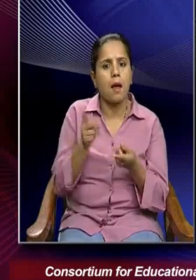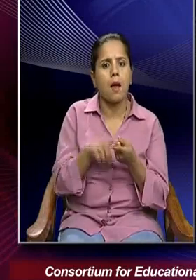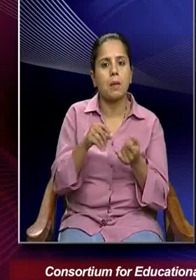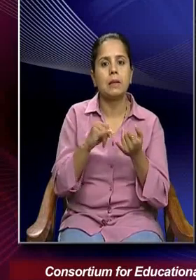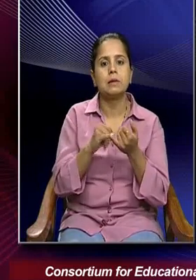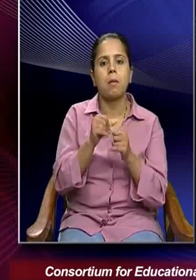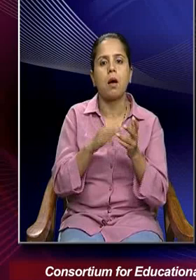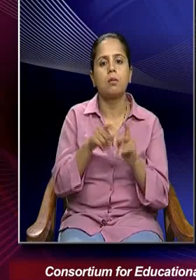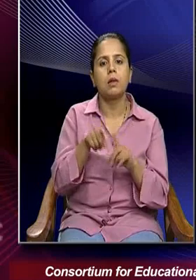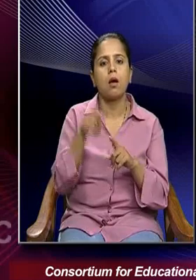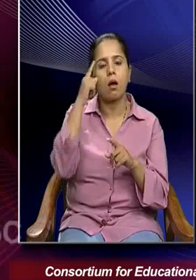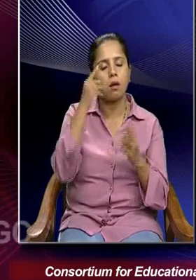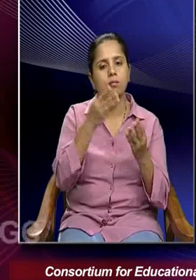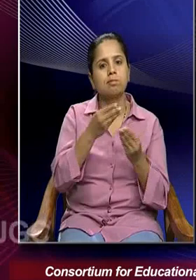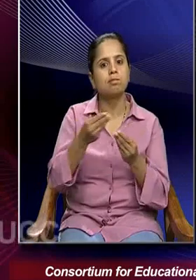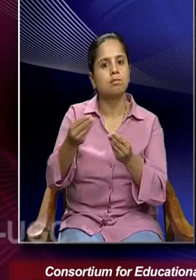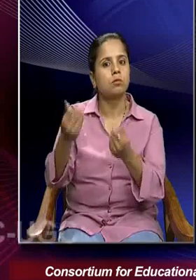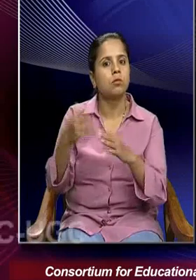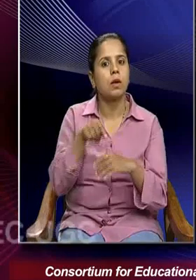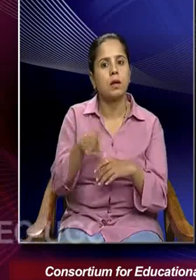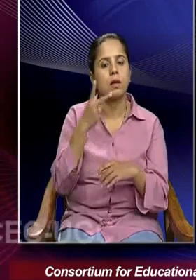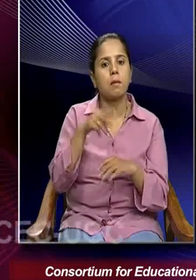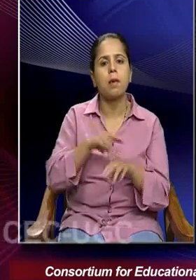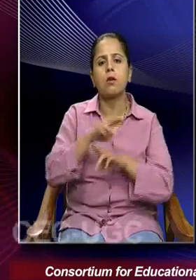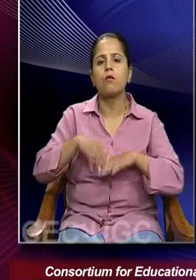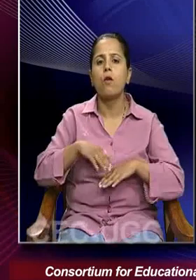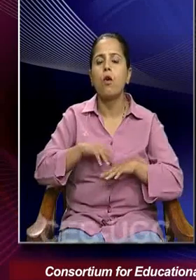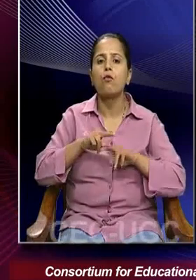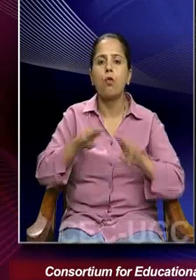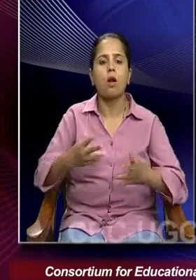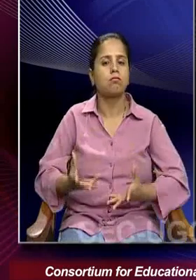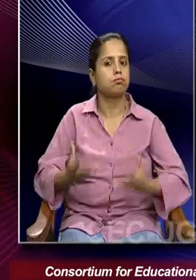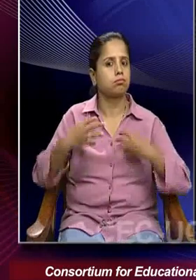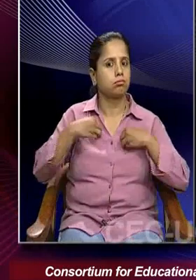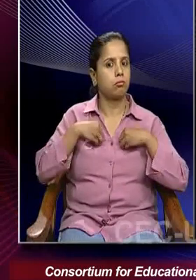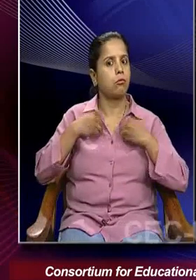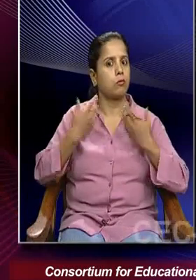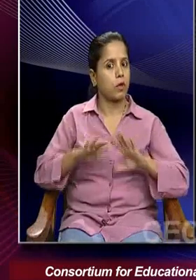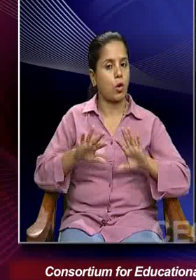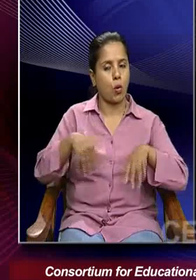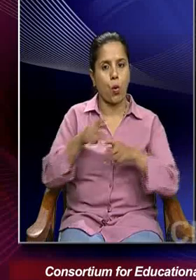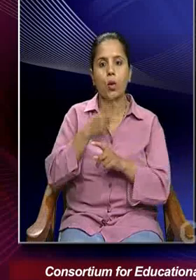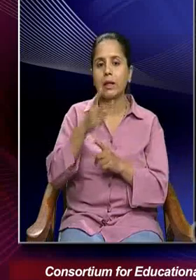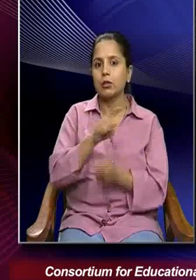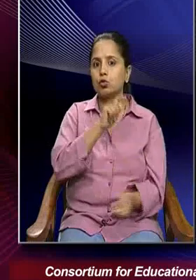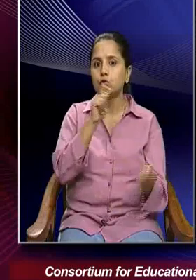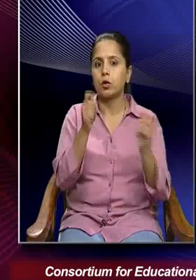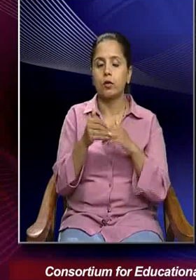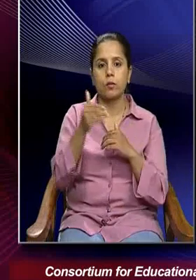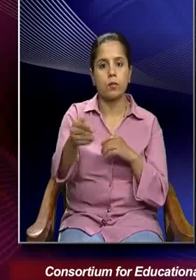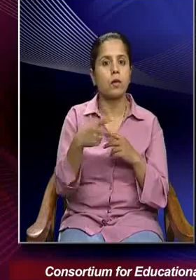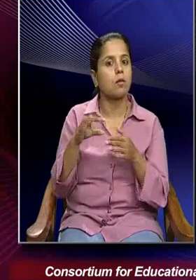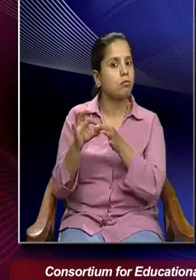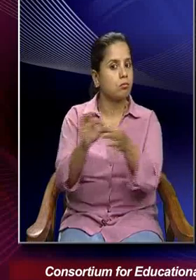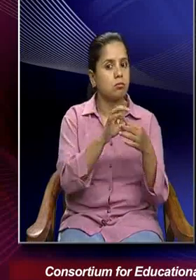Samadhi, which is the state of complete absorption, or you can say transcendence, and the union with